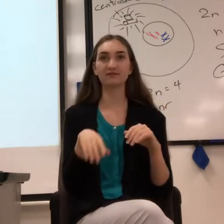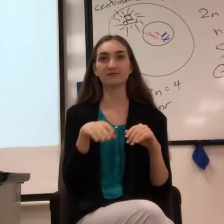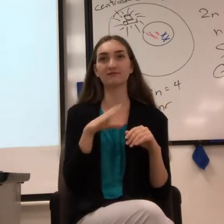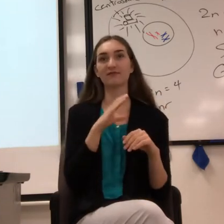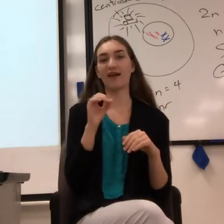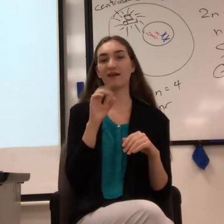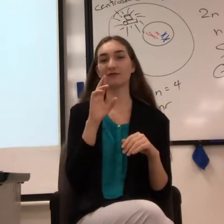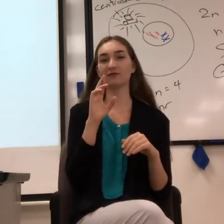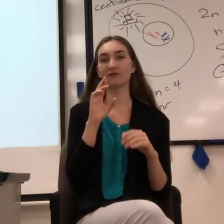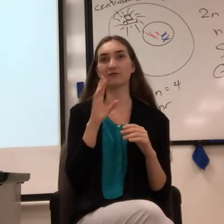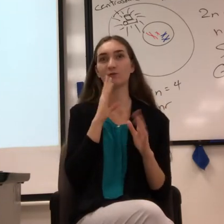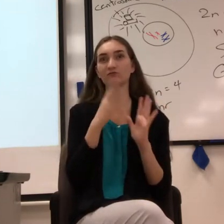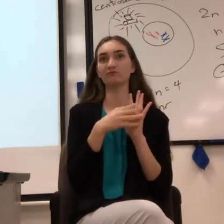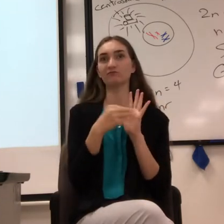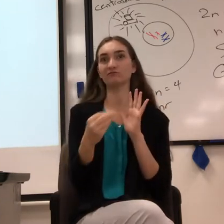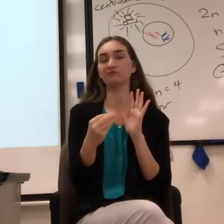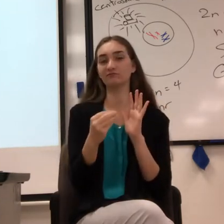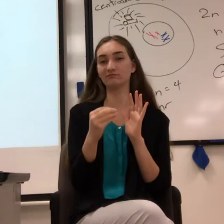centrosome.